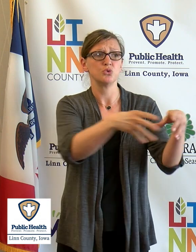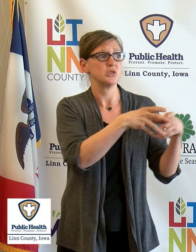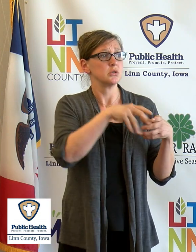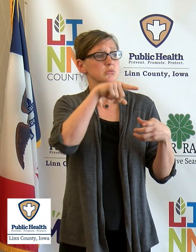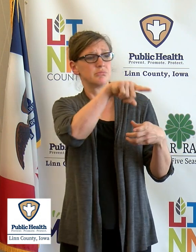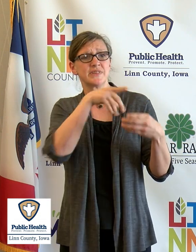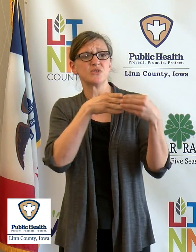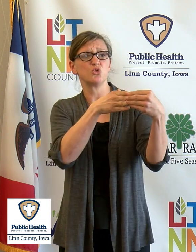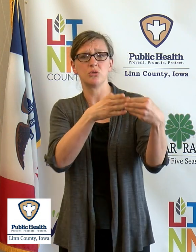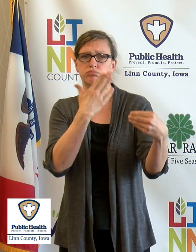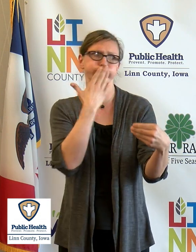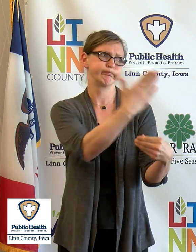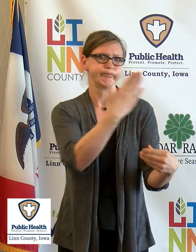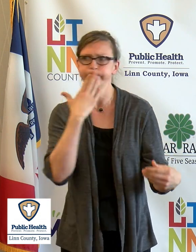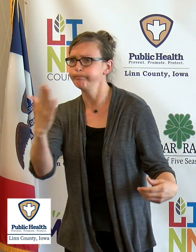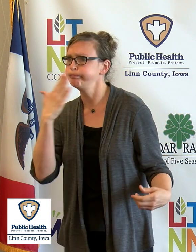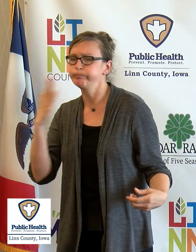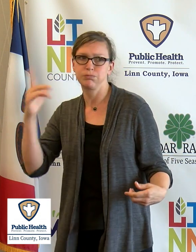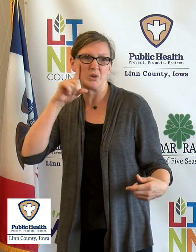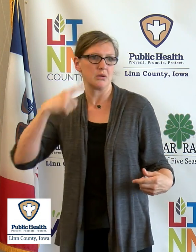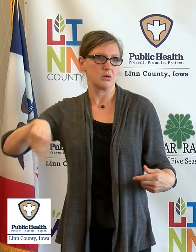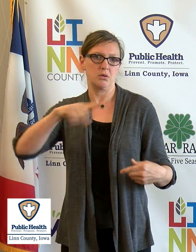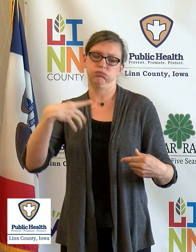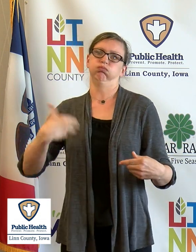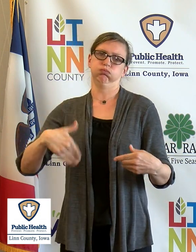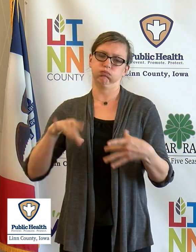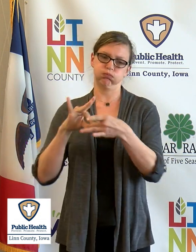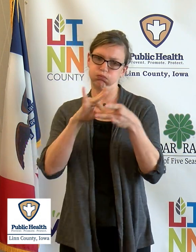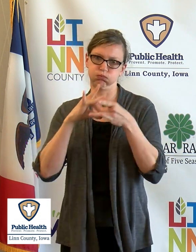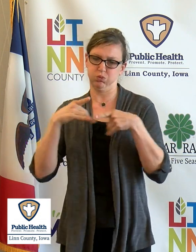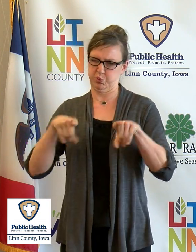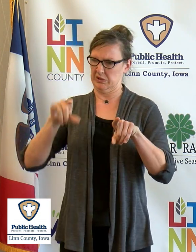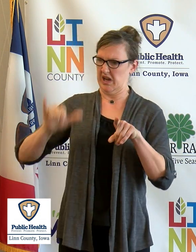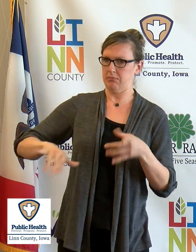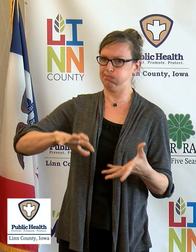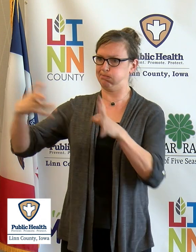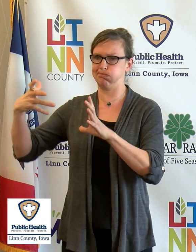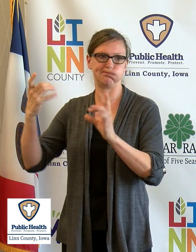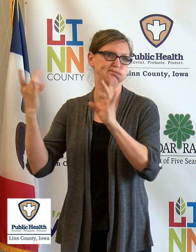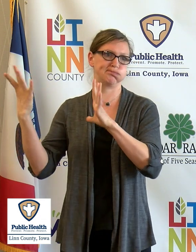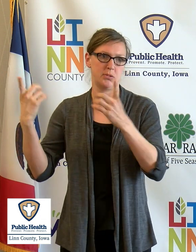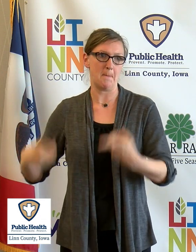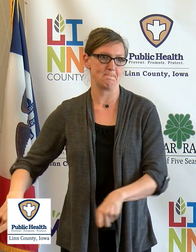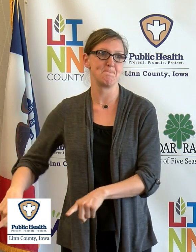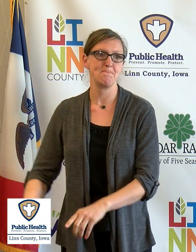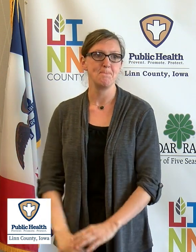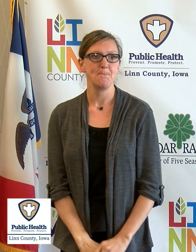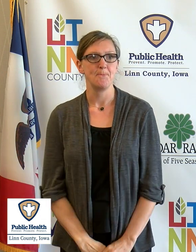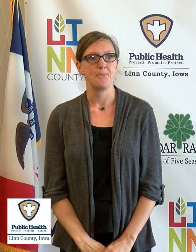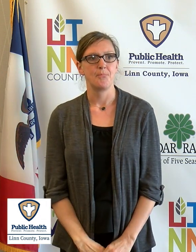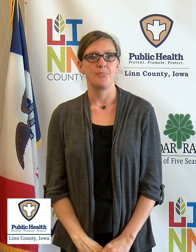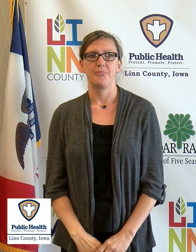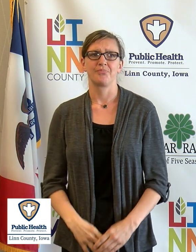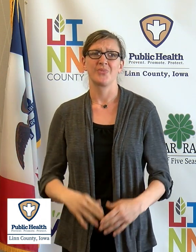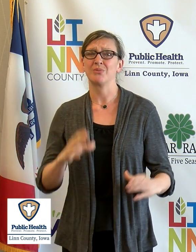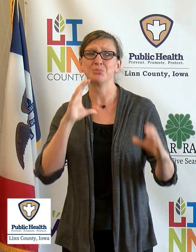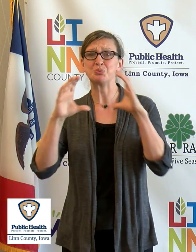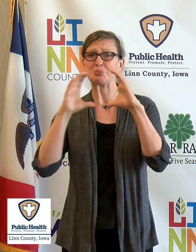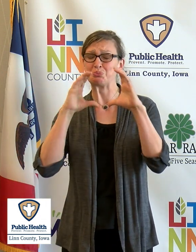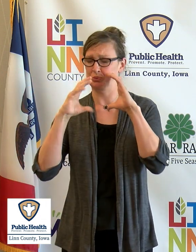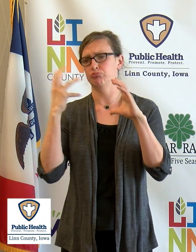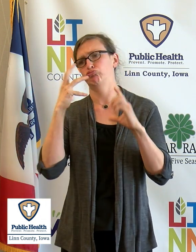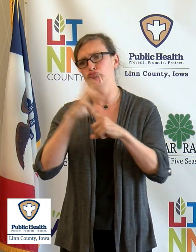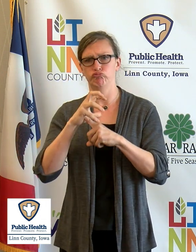in our collective response to this crisis. We've had good communication and information sharing between